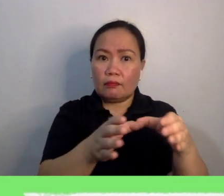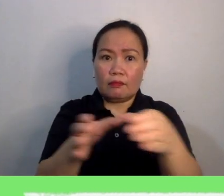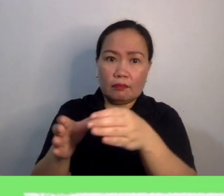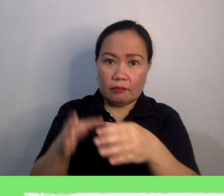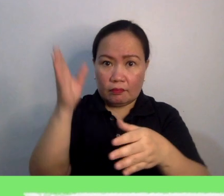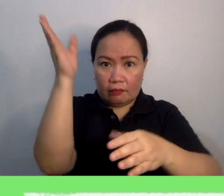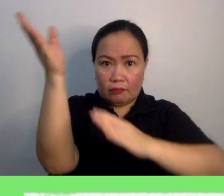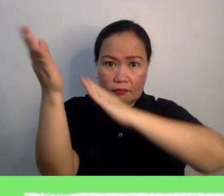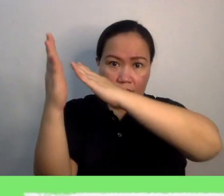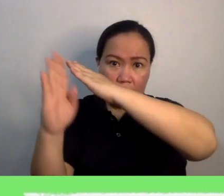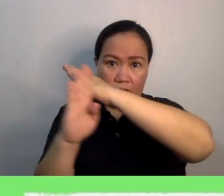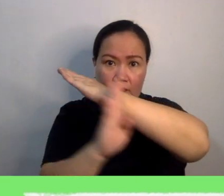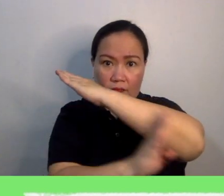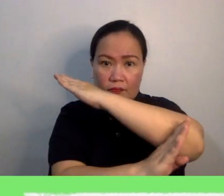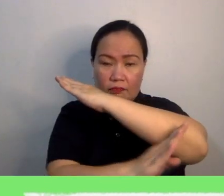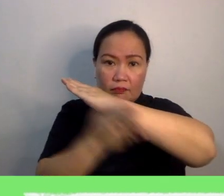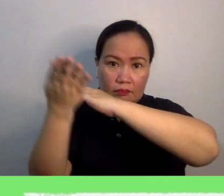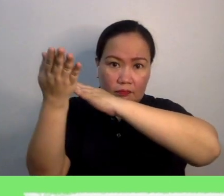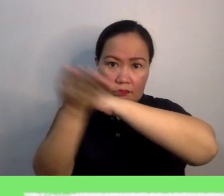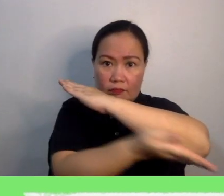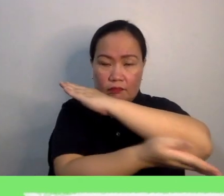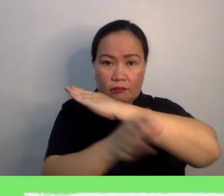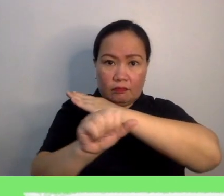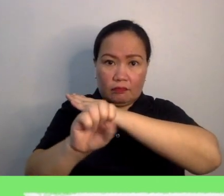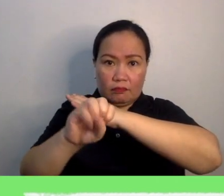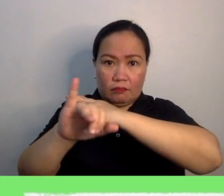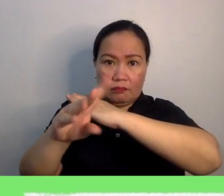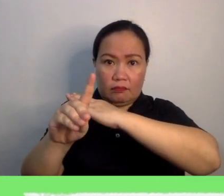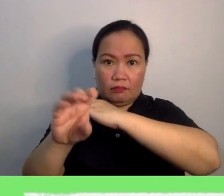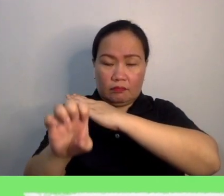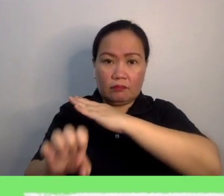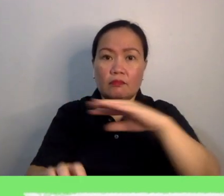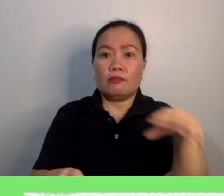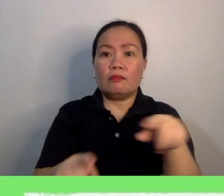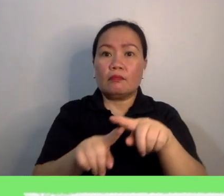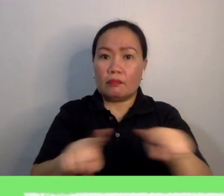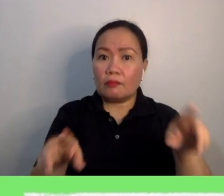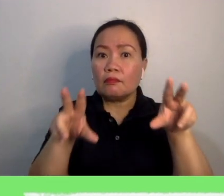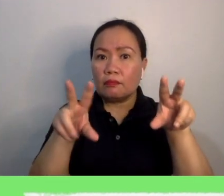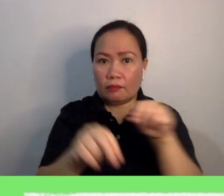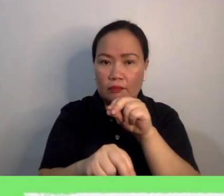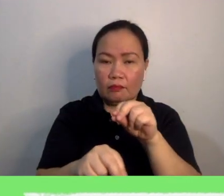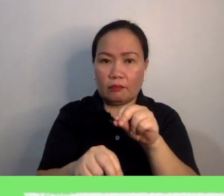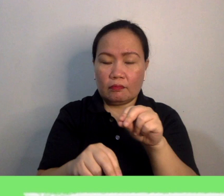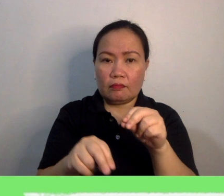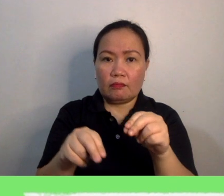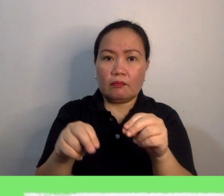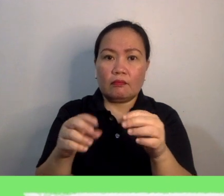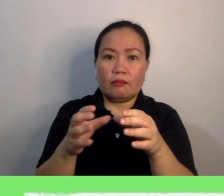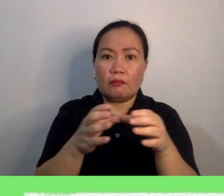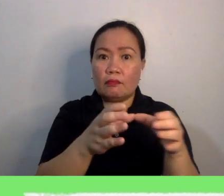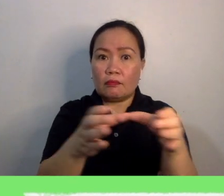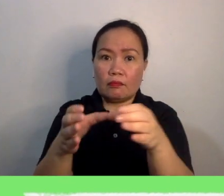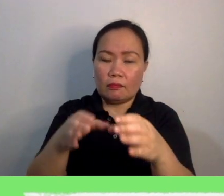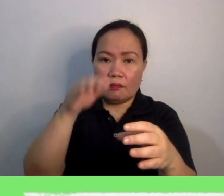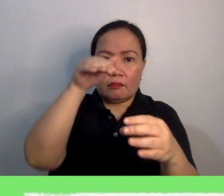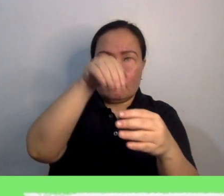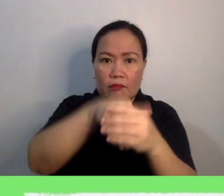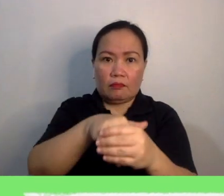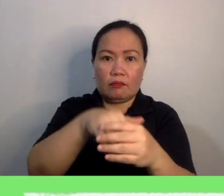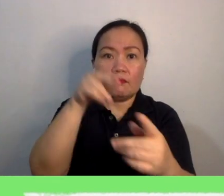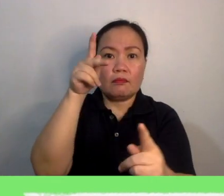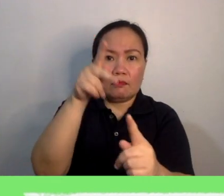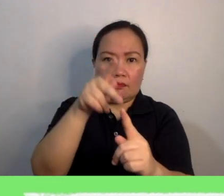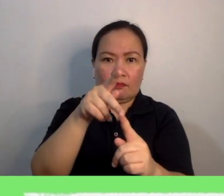wala silang common interior points. So, that's the time that we can consider the two angles as